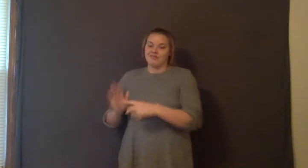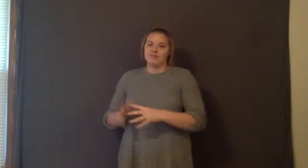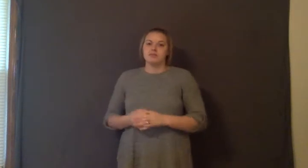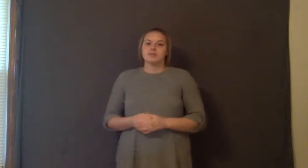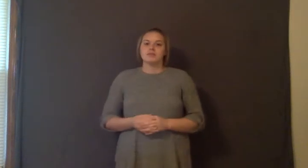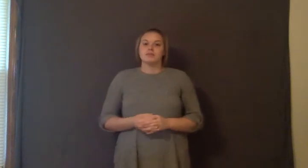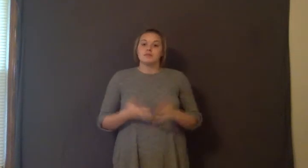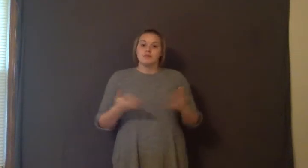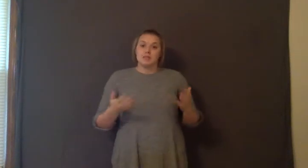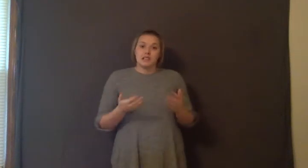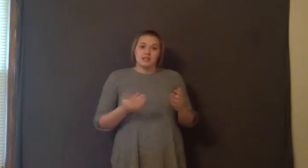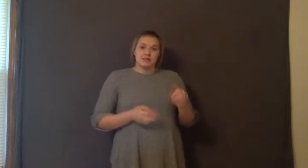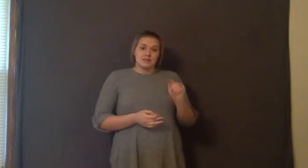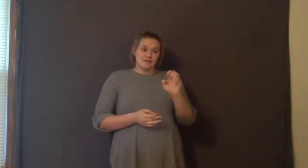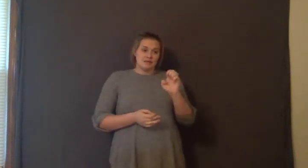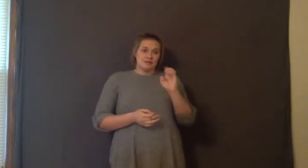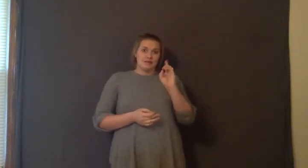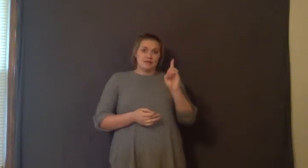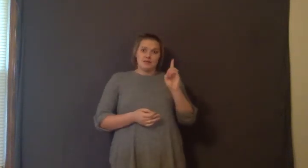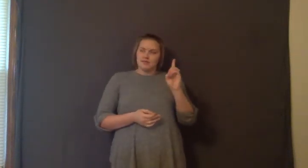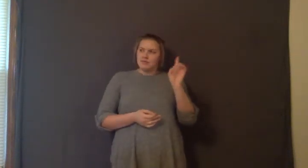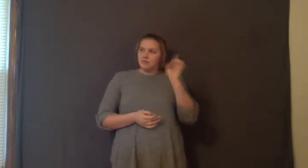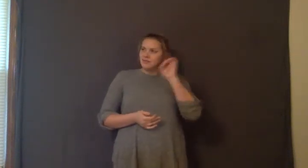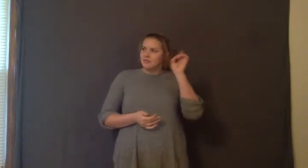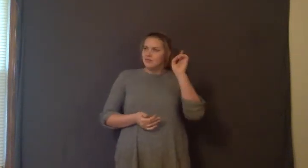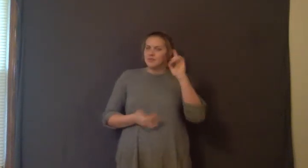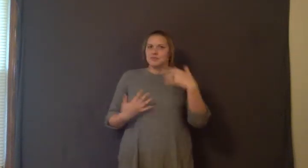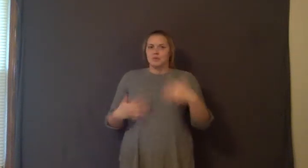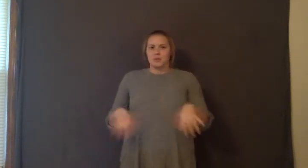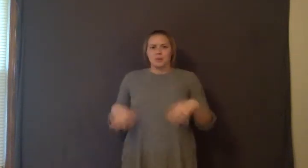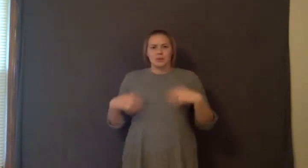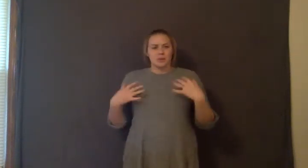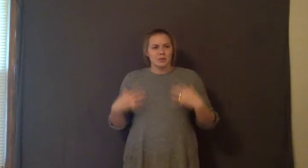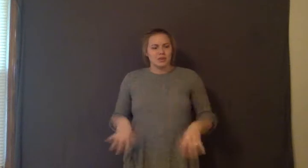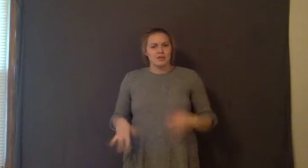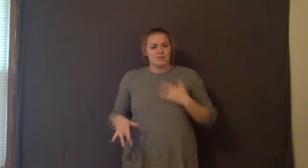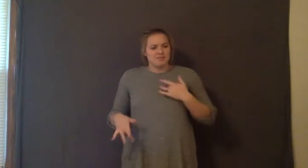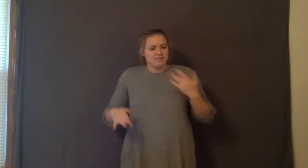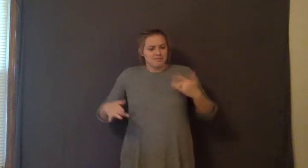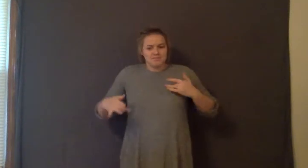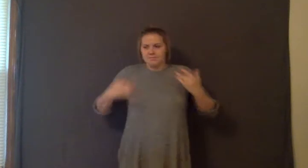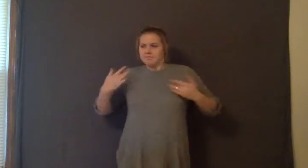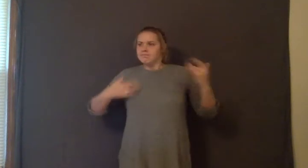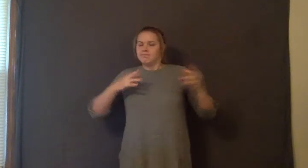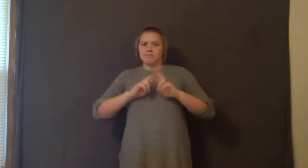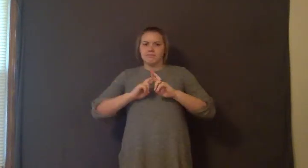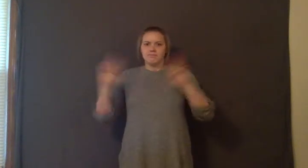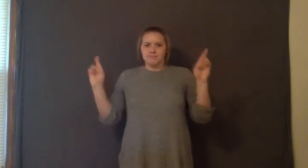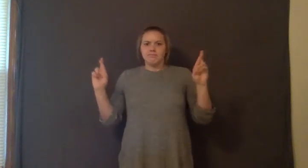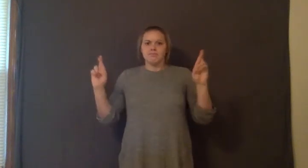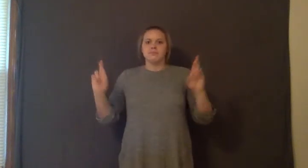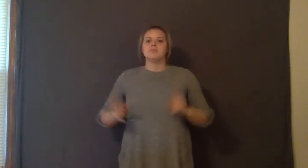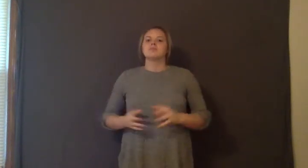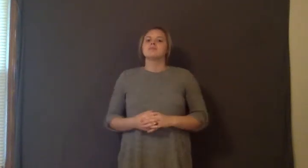the stimulation, hearing it, has been very, very energizing to me. And one of the things that's emerged in my short time here is that TED has an